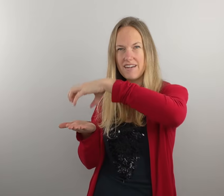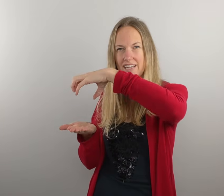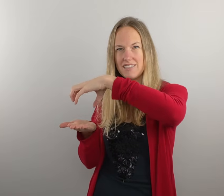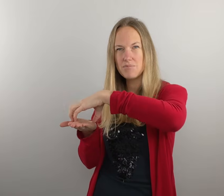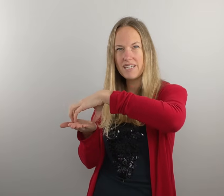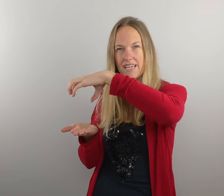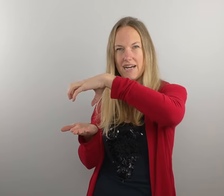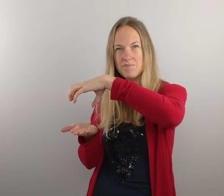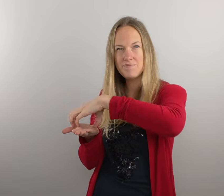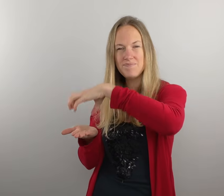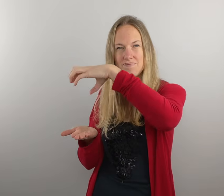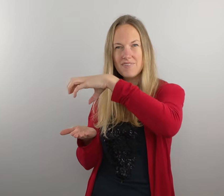hand and bringing it up, okay?